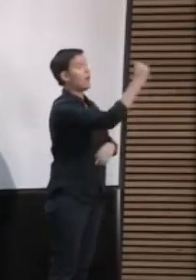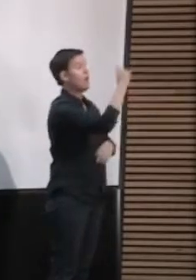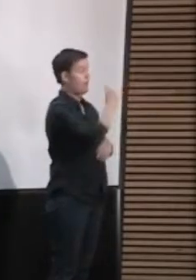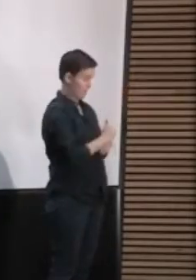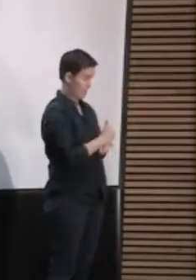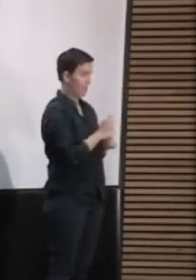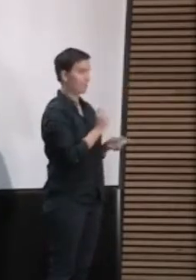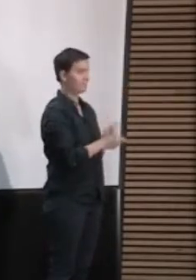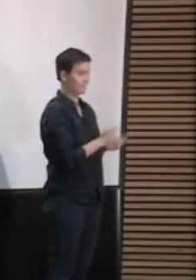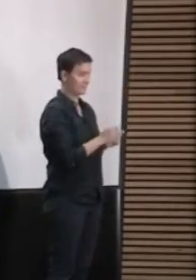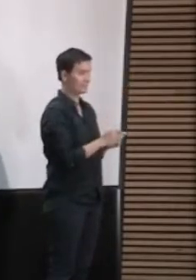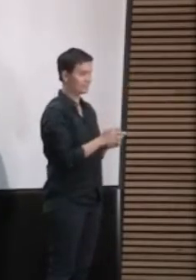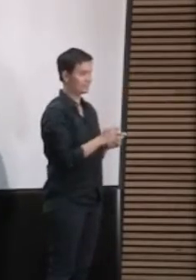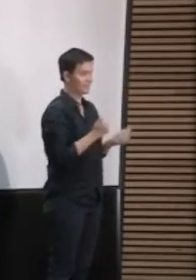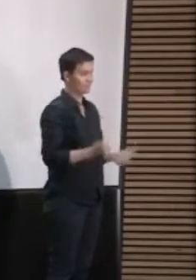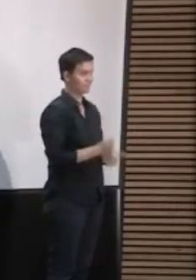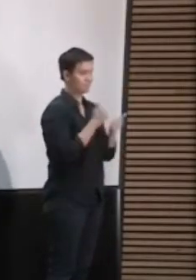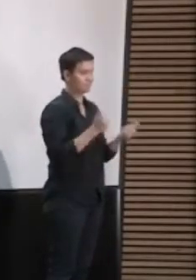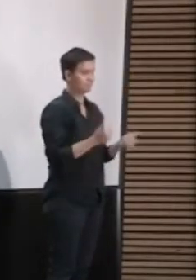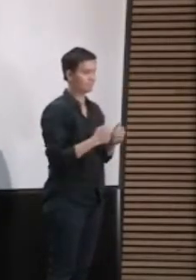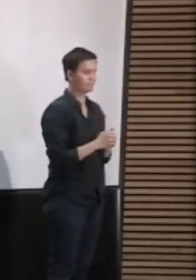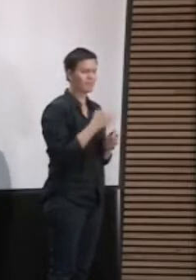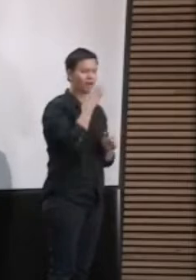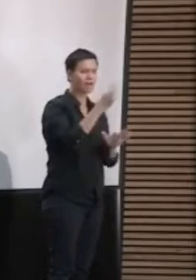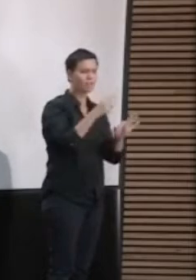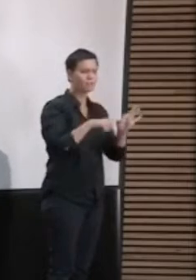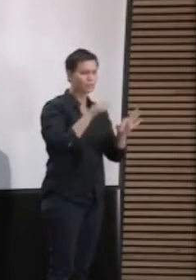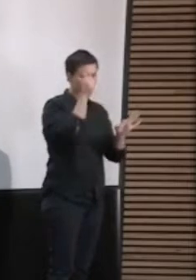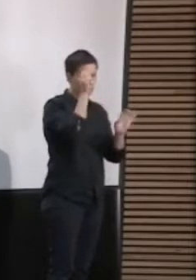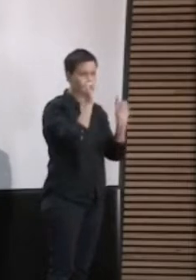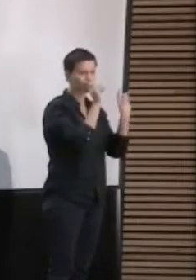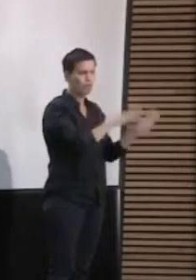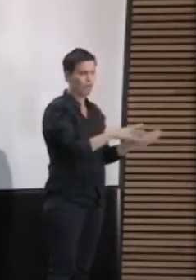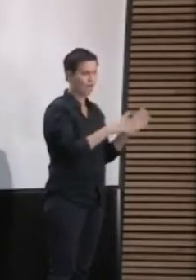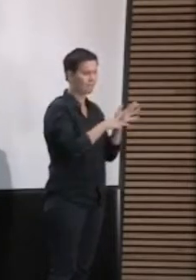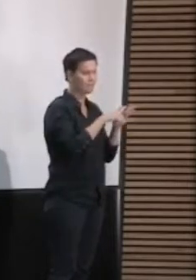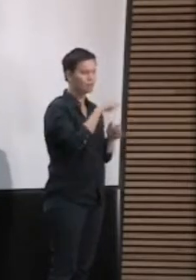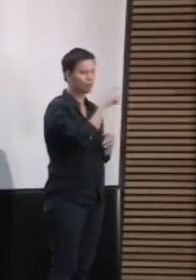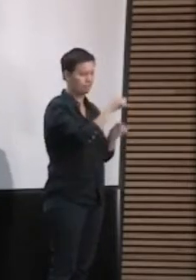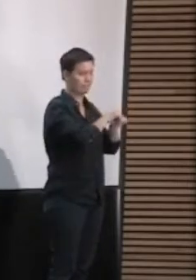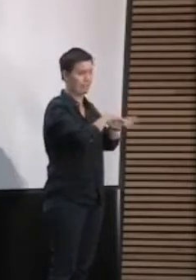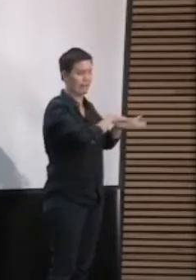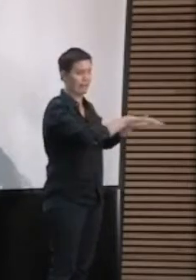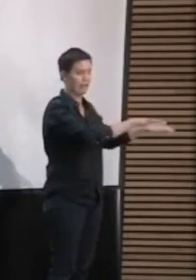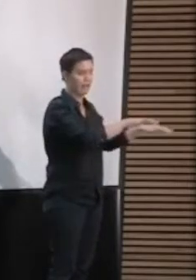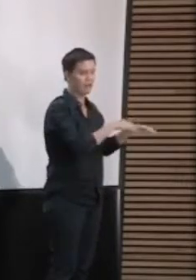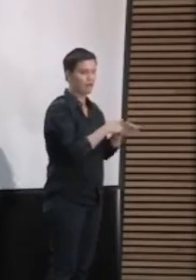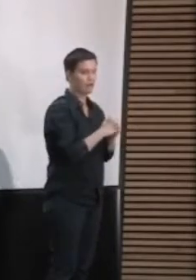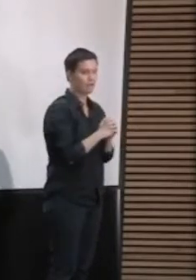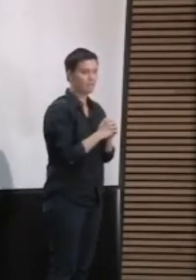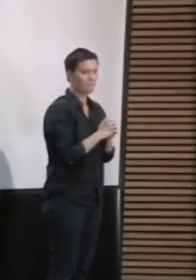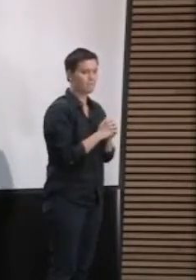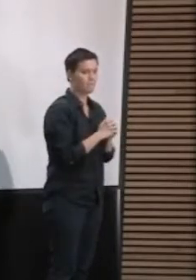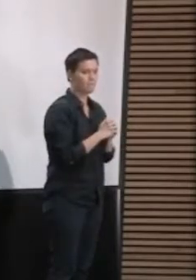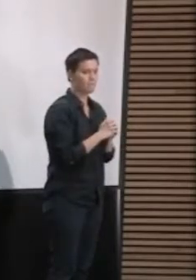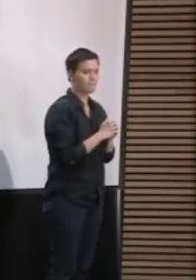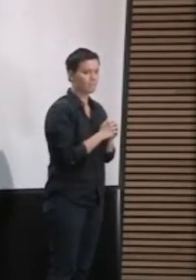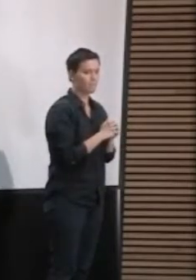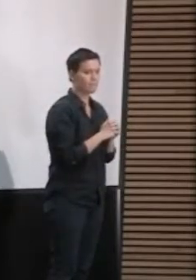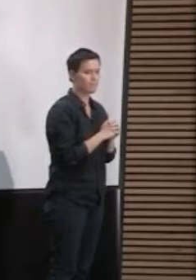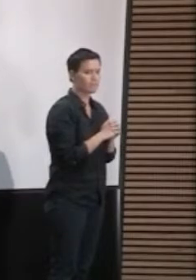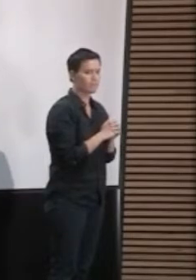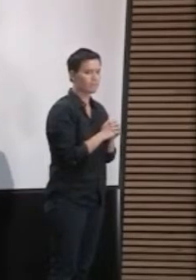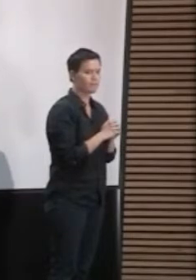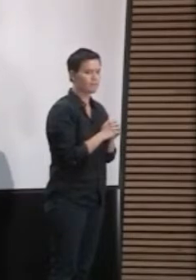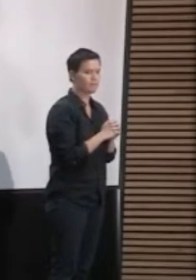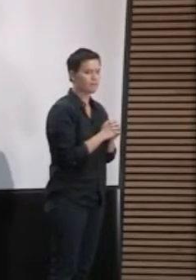security was obviously a major issue in the Victorian outbreak, and we know that you've spoken to Daniel Andrews since that time. Are we right to detect a link in New Zealand's away from